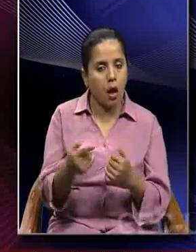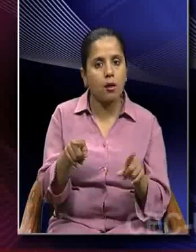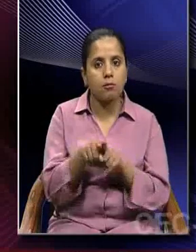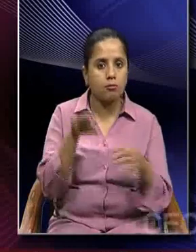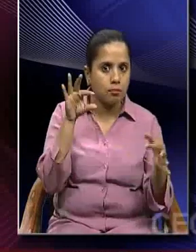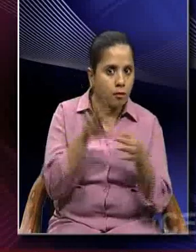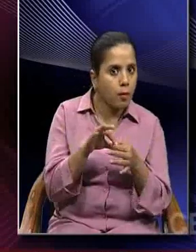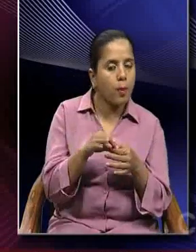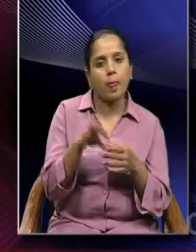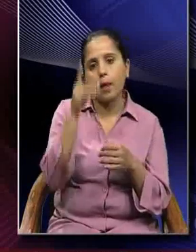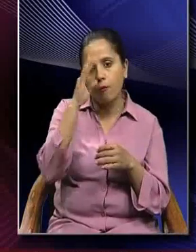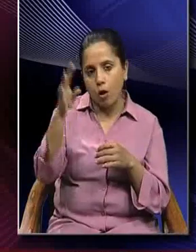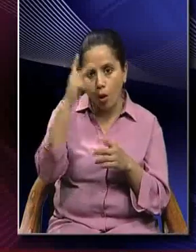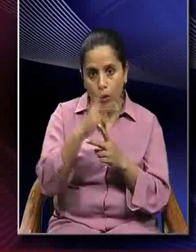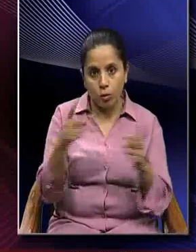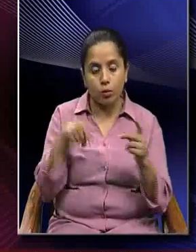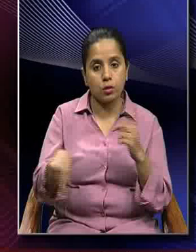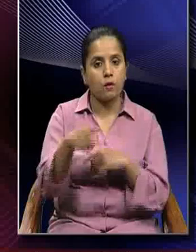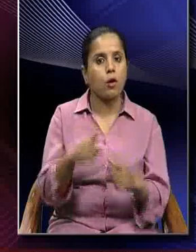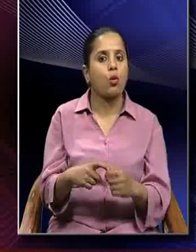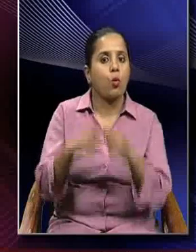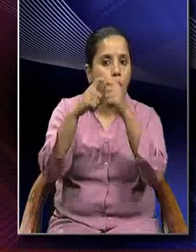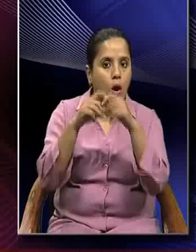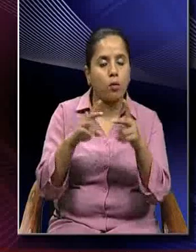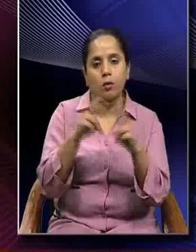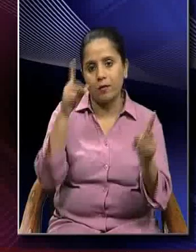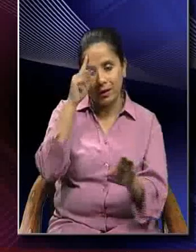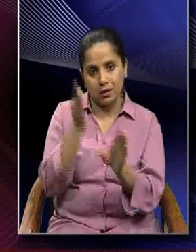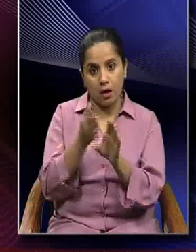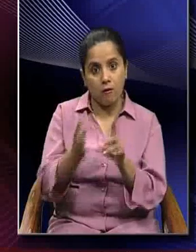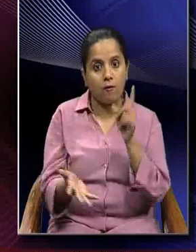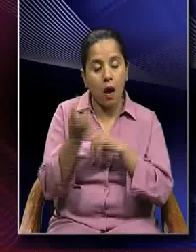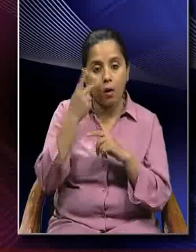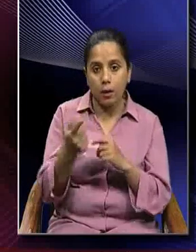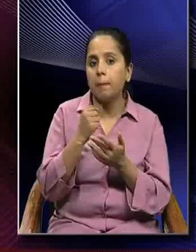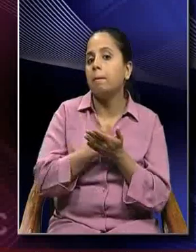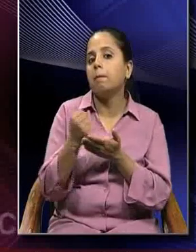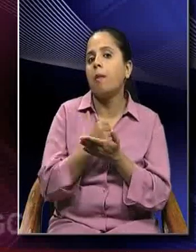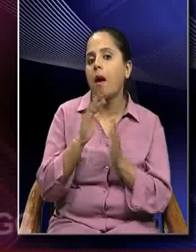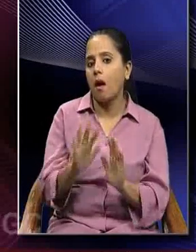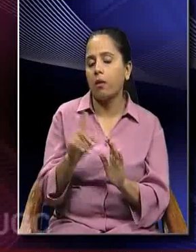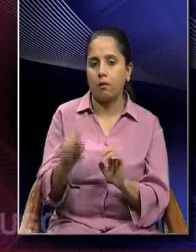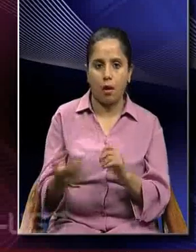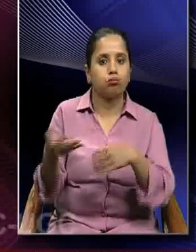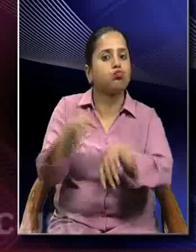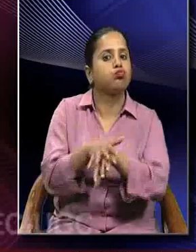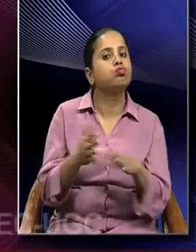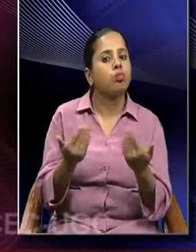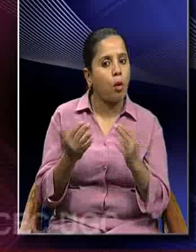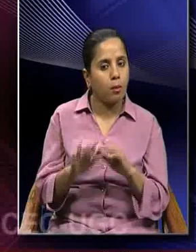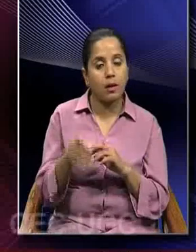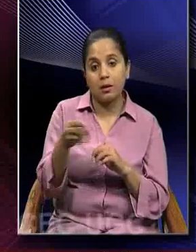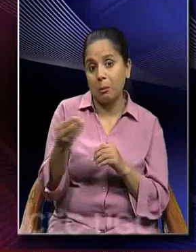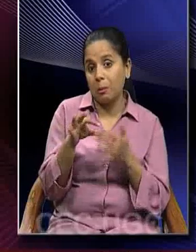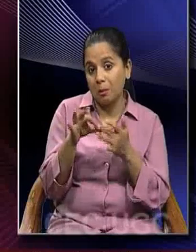and philosophical approaches to qualitative psychology, because they were found to be practical and applicable, especially in